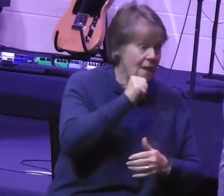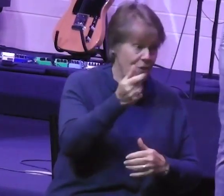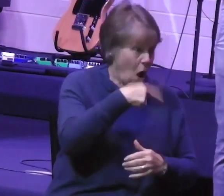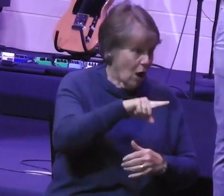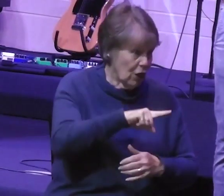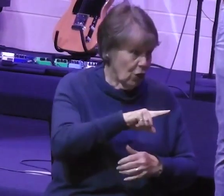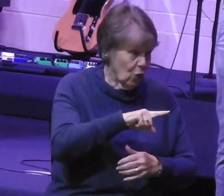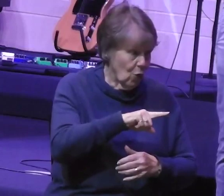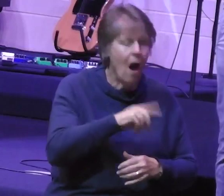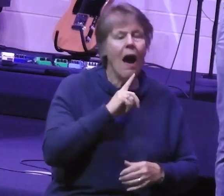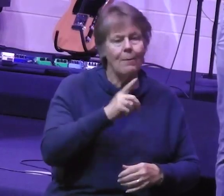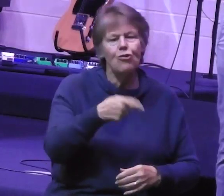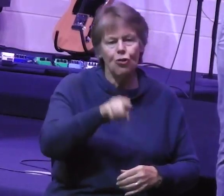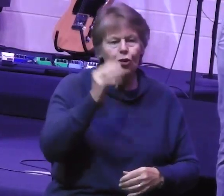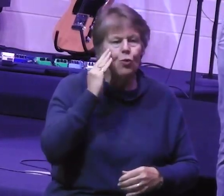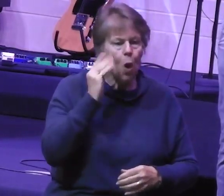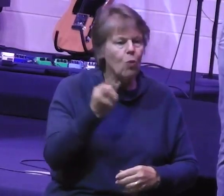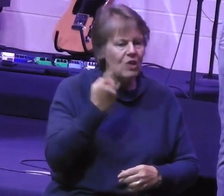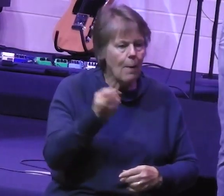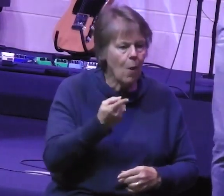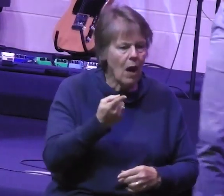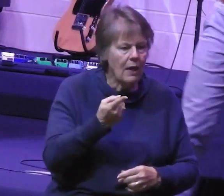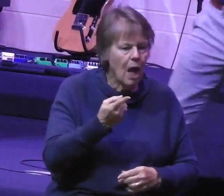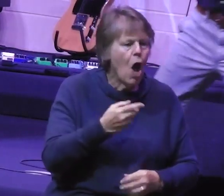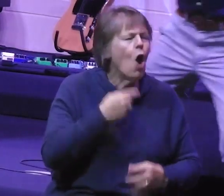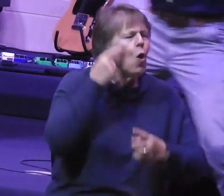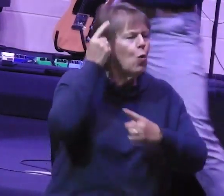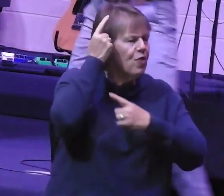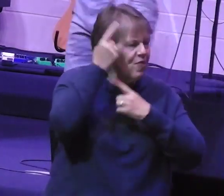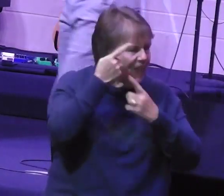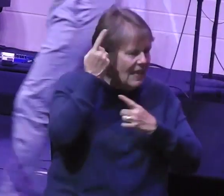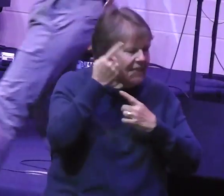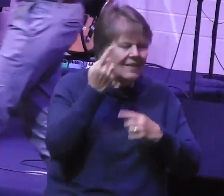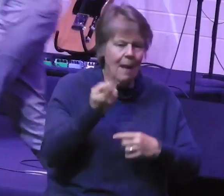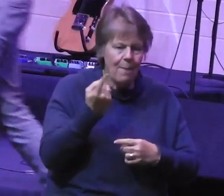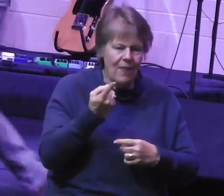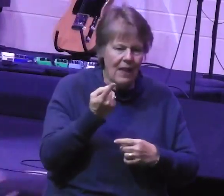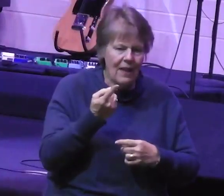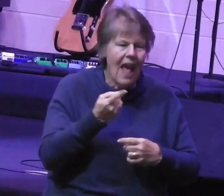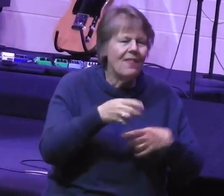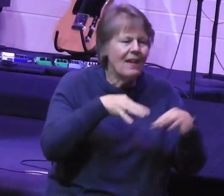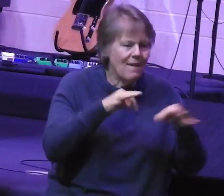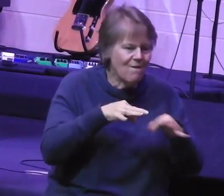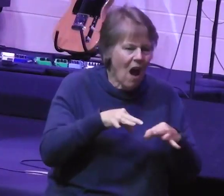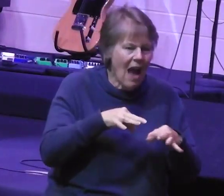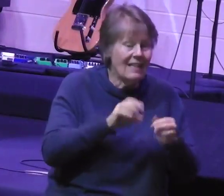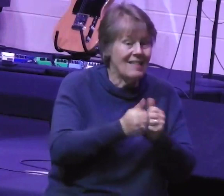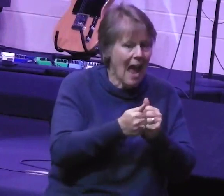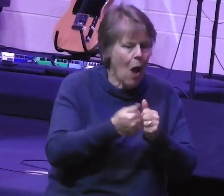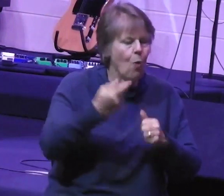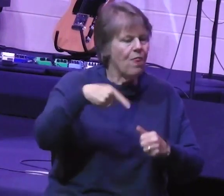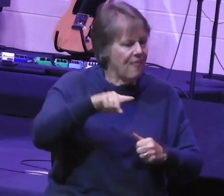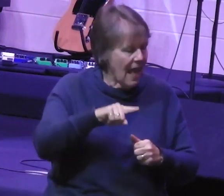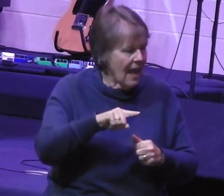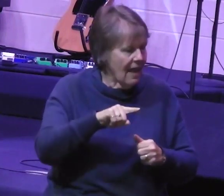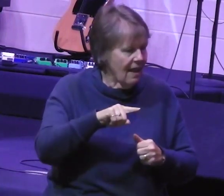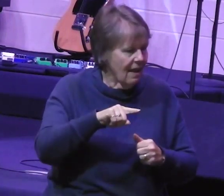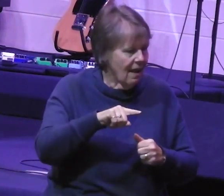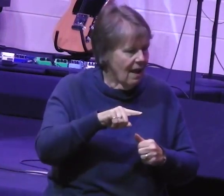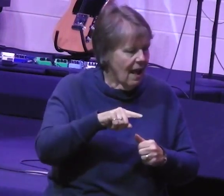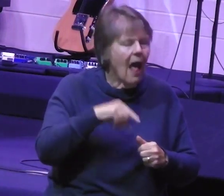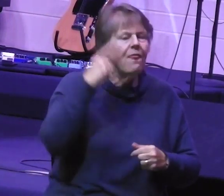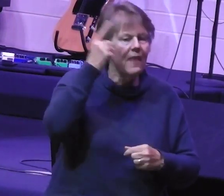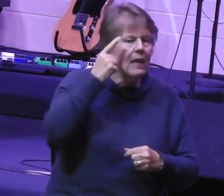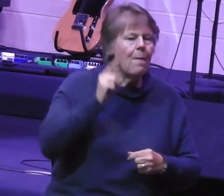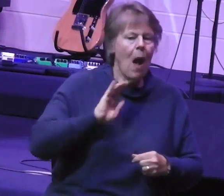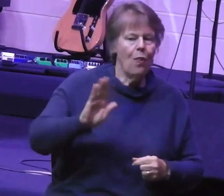life who carries around something in their mind that defines the way they think about their relationship with God. And